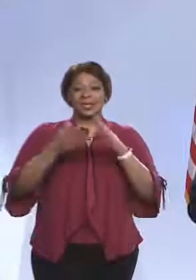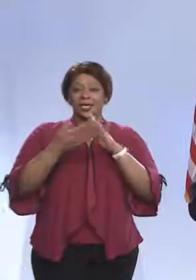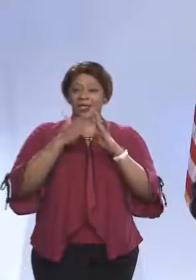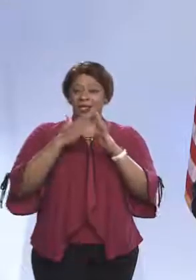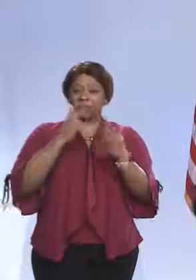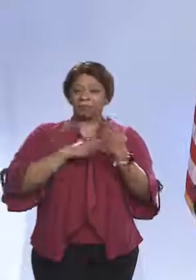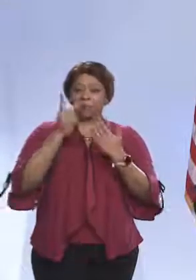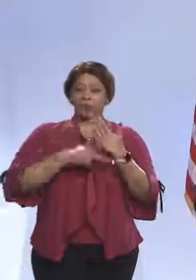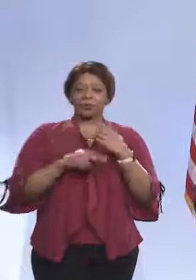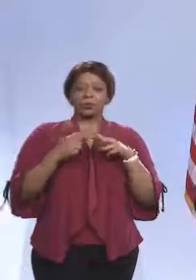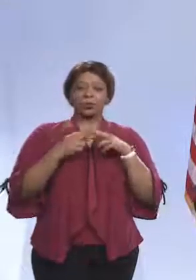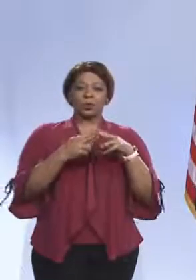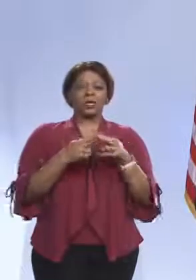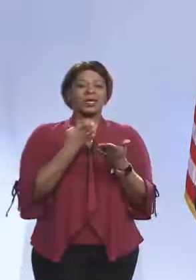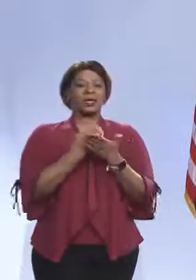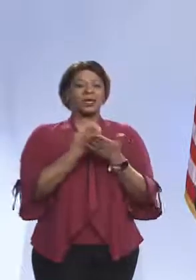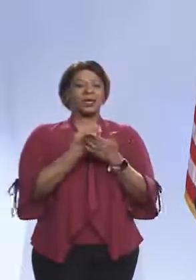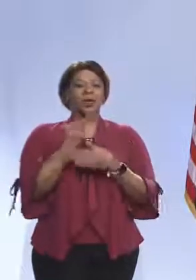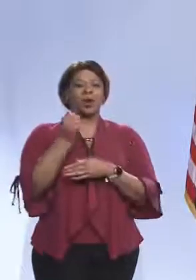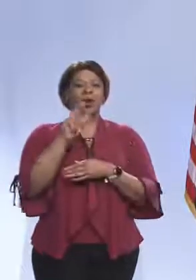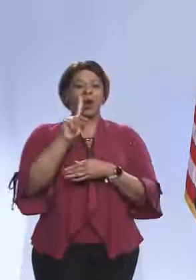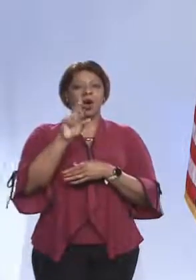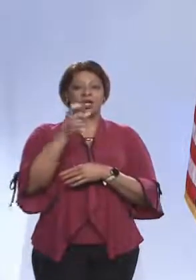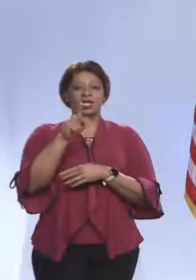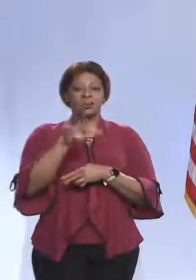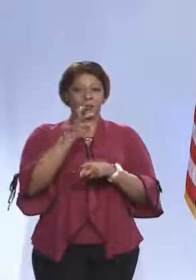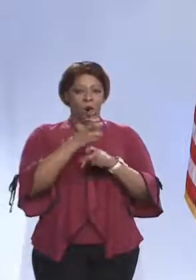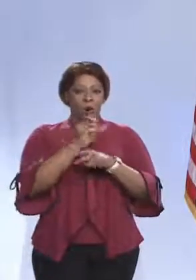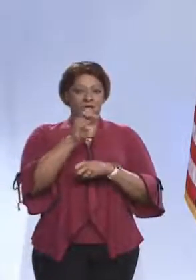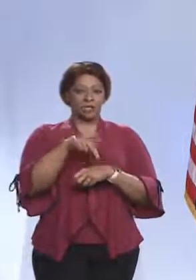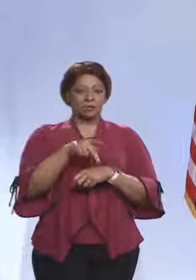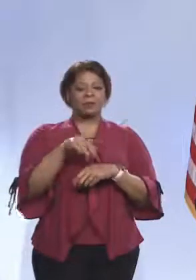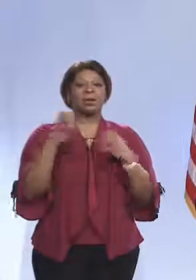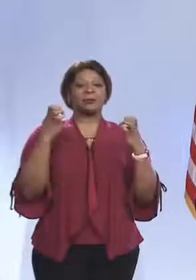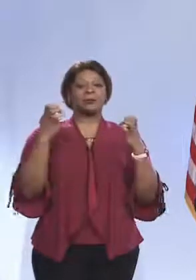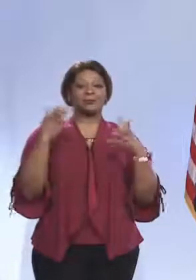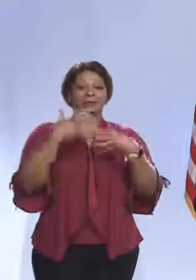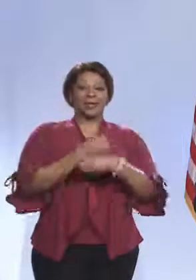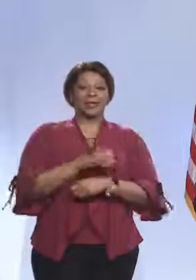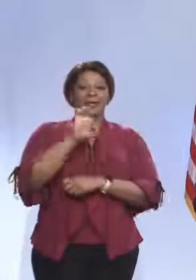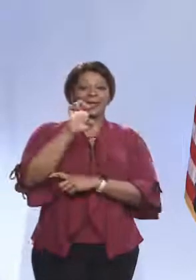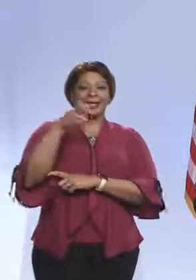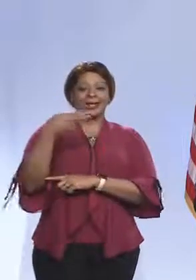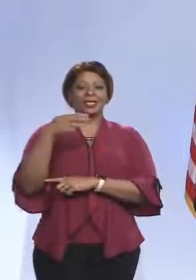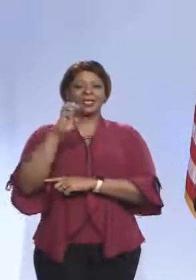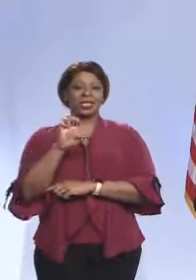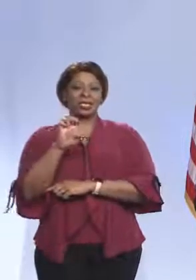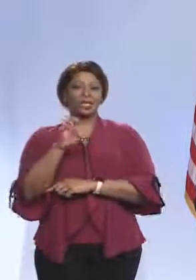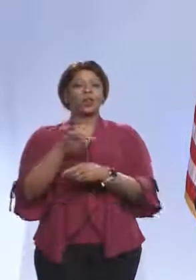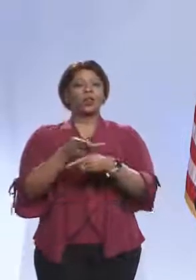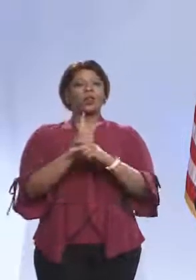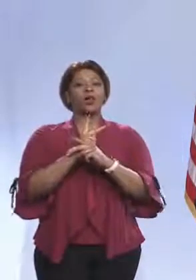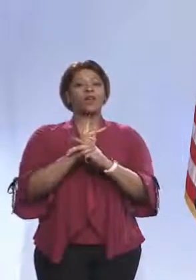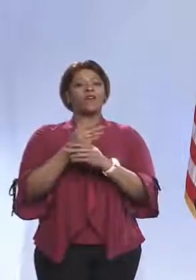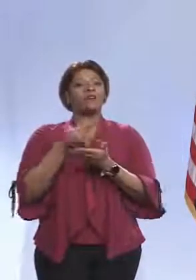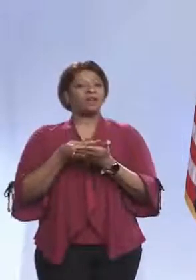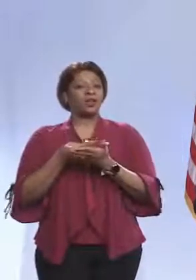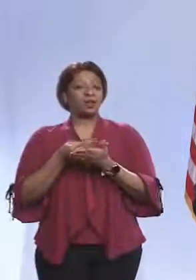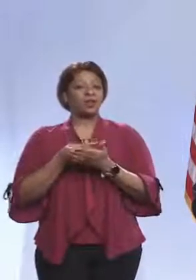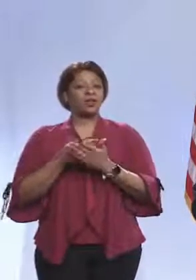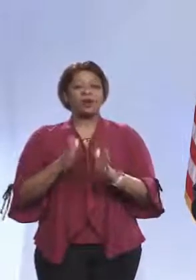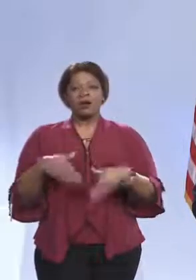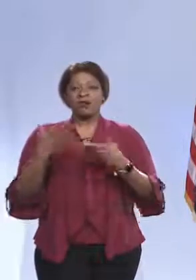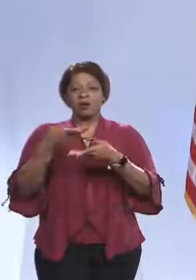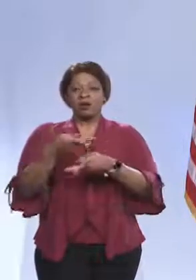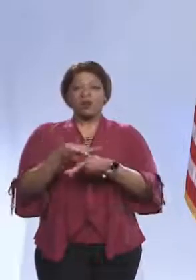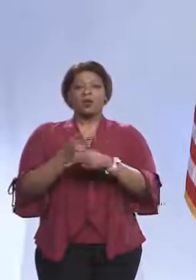the Economic Hardship Emergency, EHE, Loan Fund, which will offer